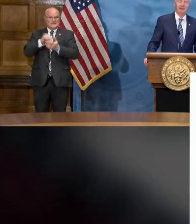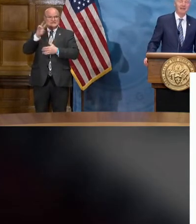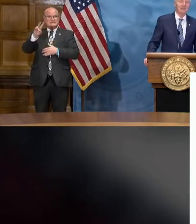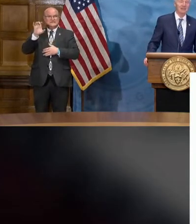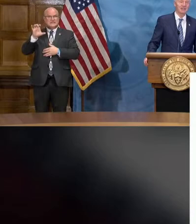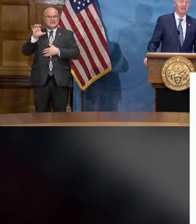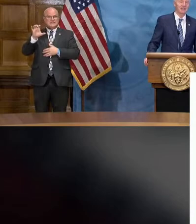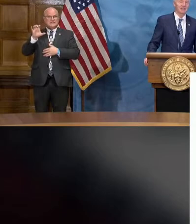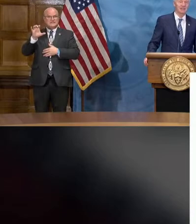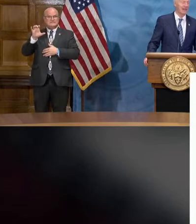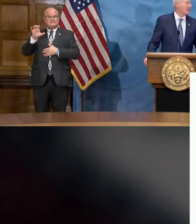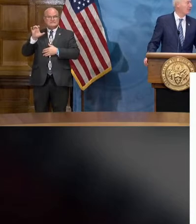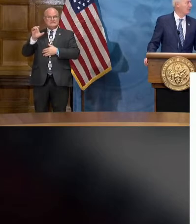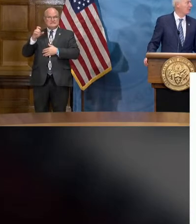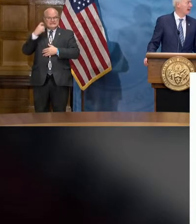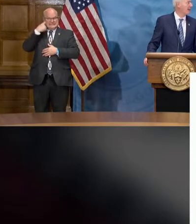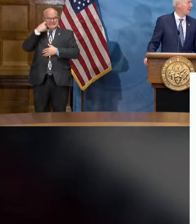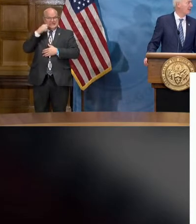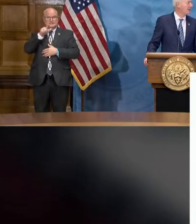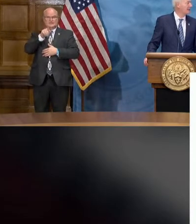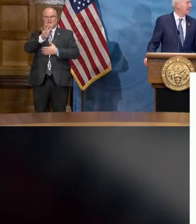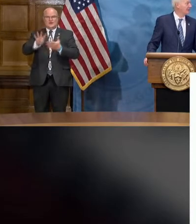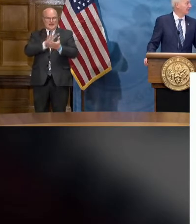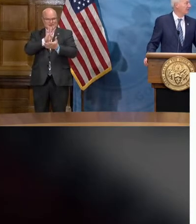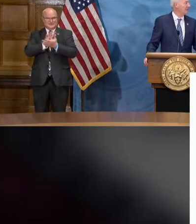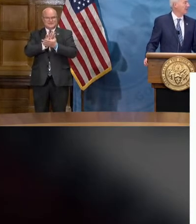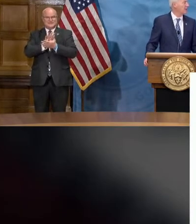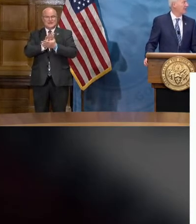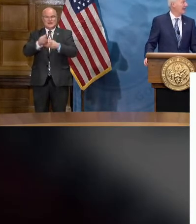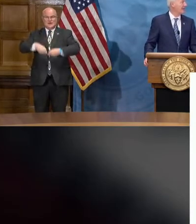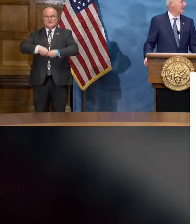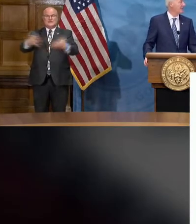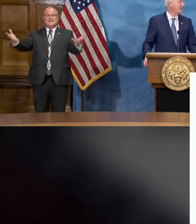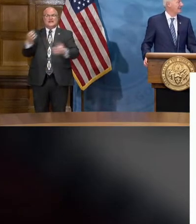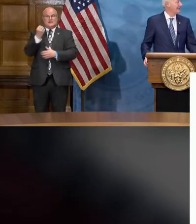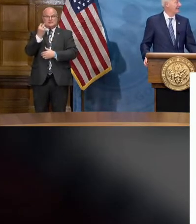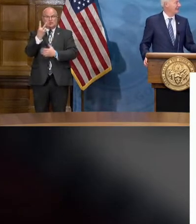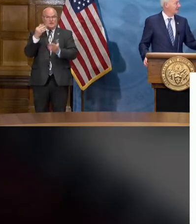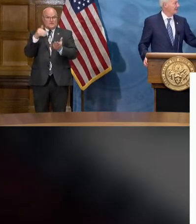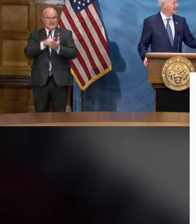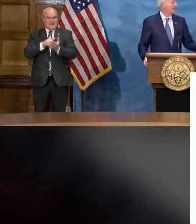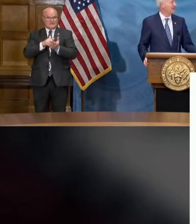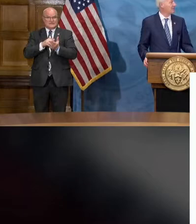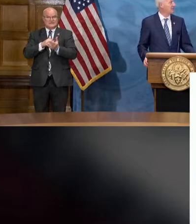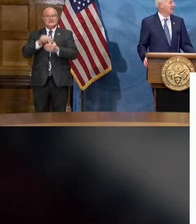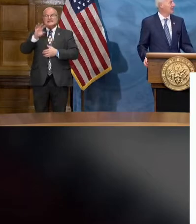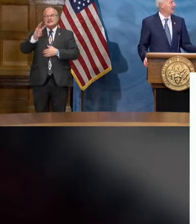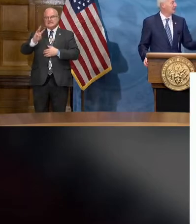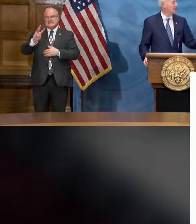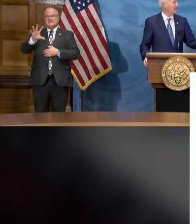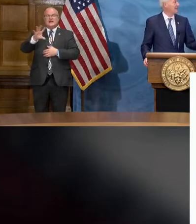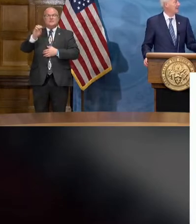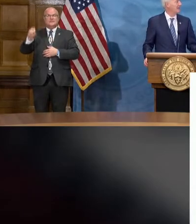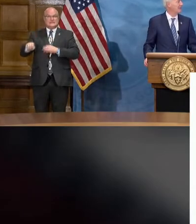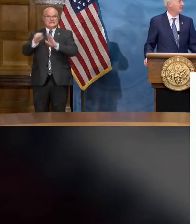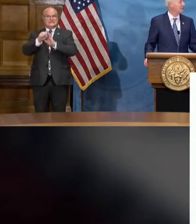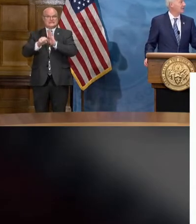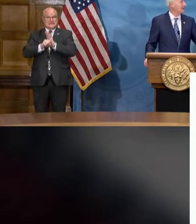40,700 vaccines in the last 24 hours. We've given out 12,000, and that's 65% under the